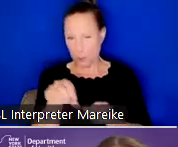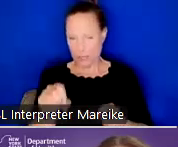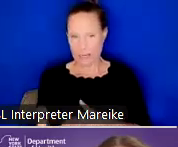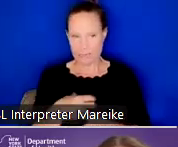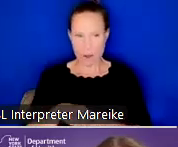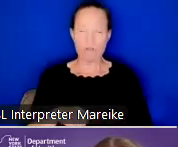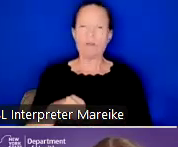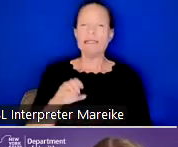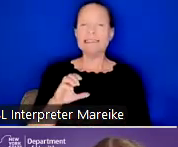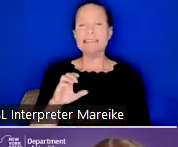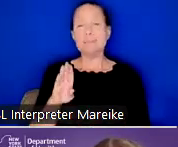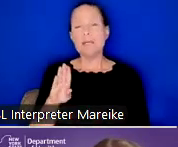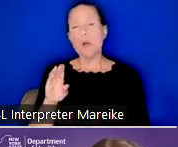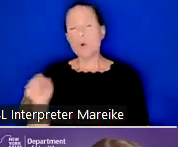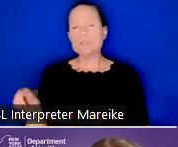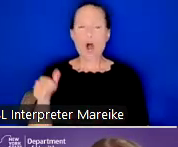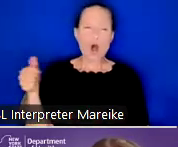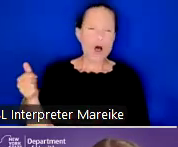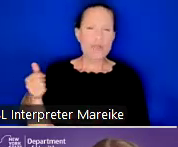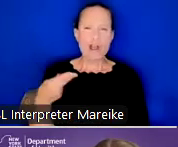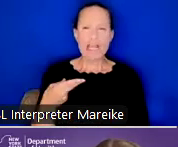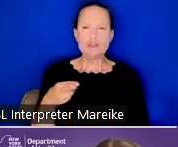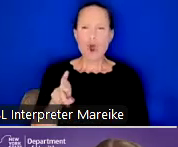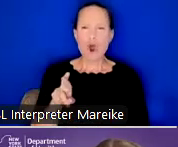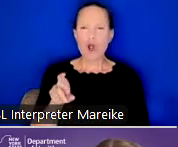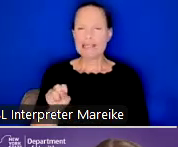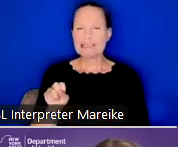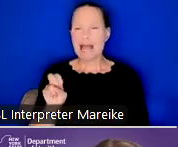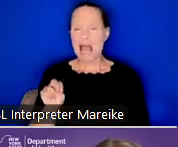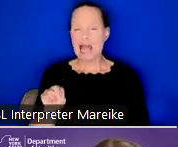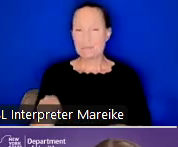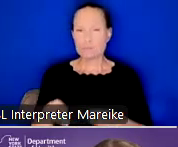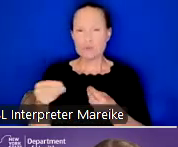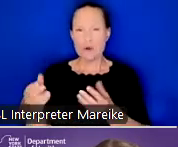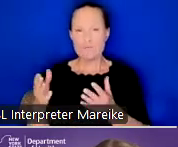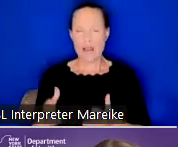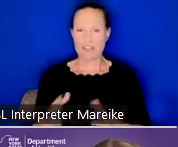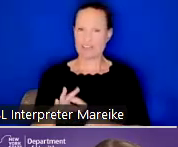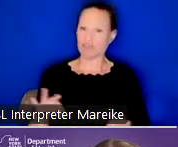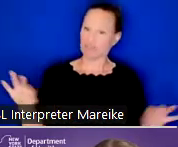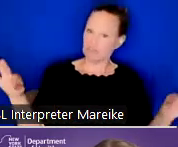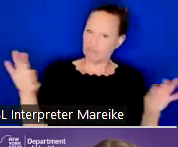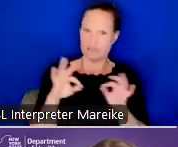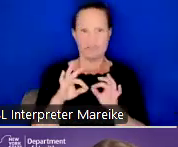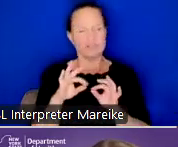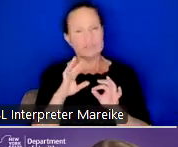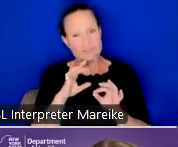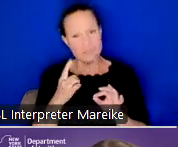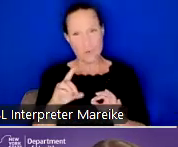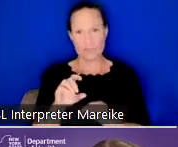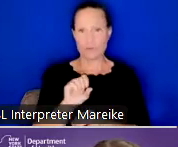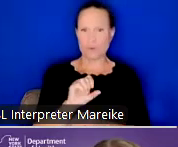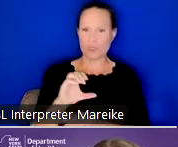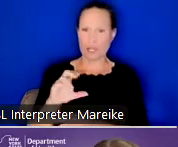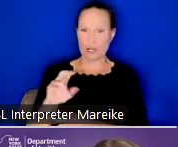CVOs and other HRSN service providers are critical partners of the social care networks. The ultimate goal